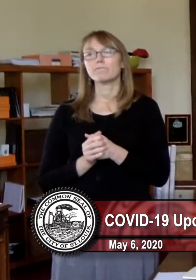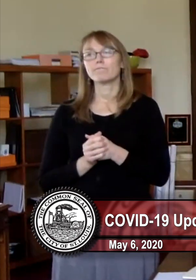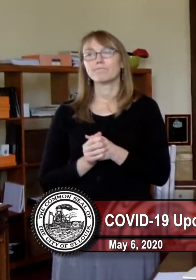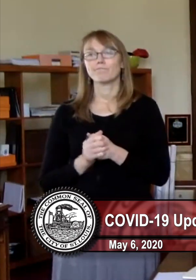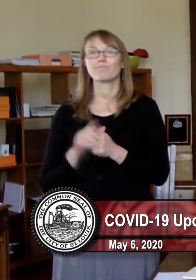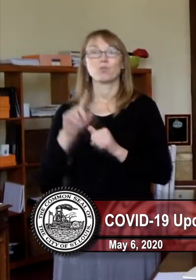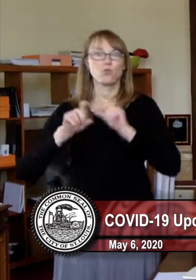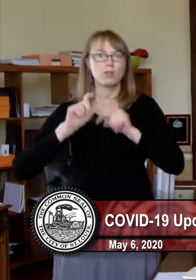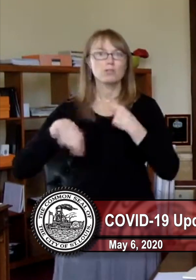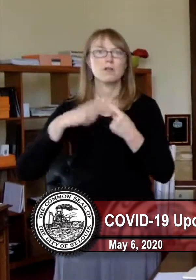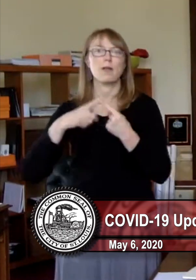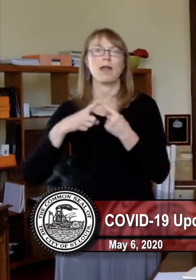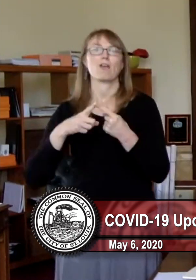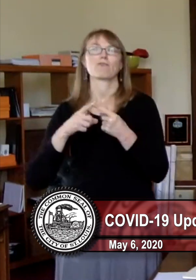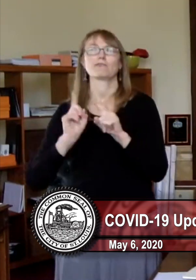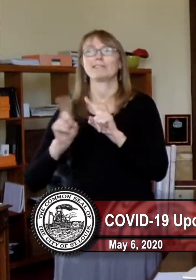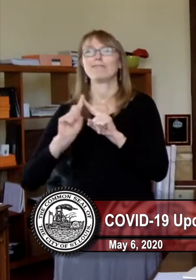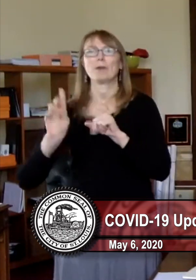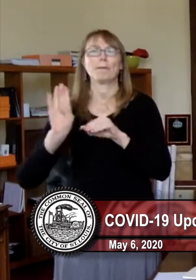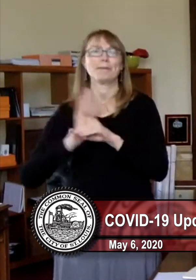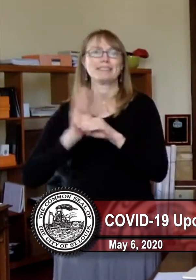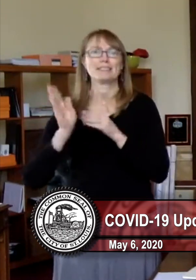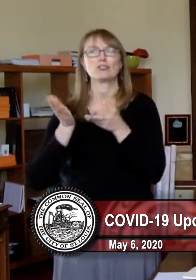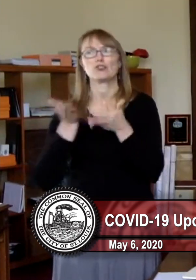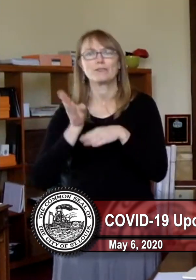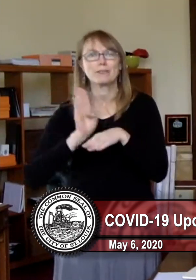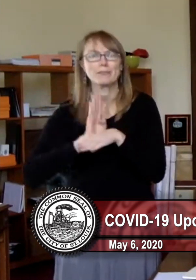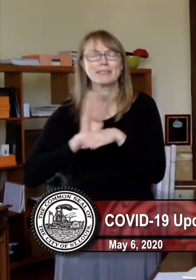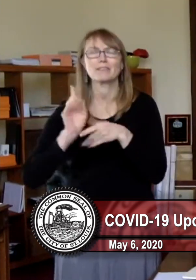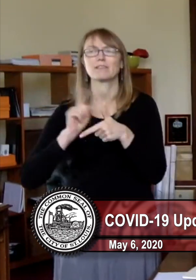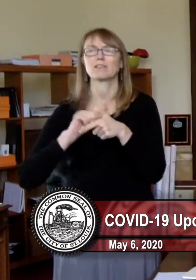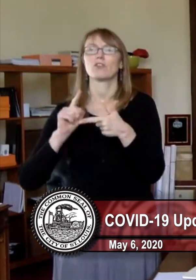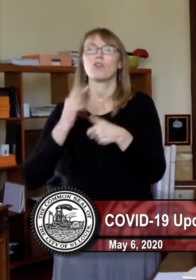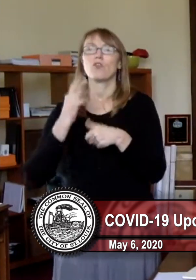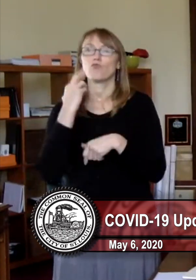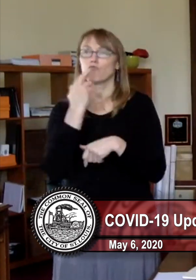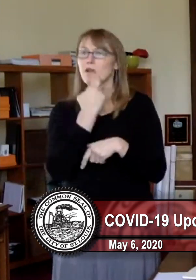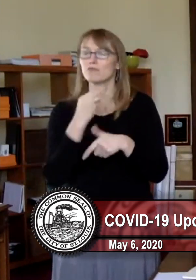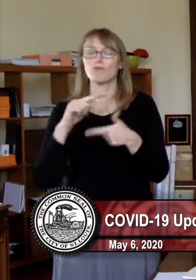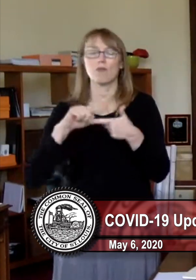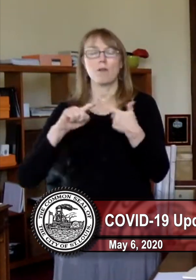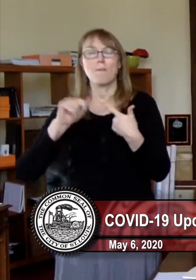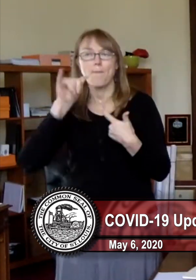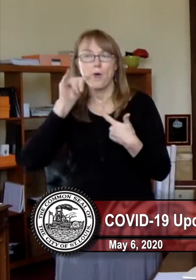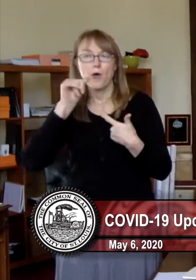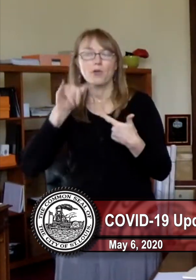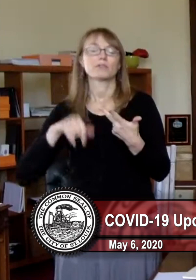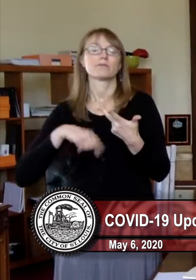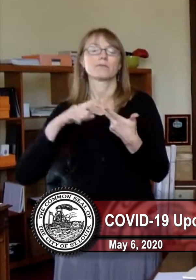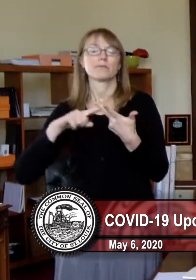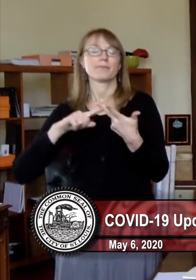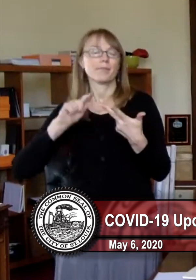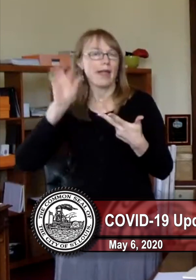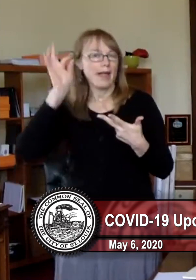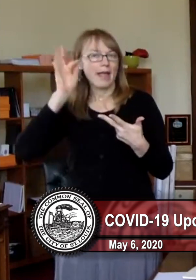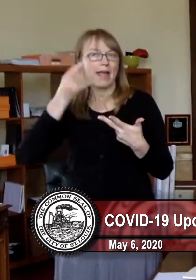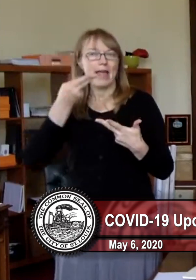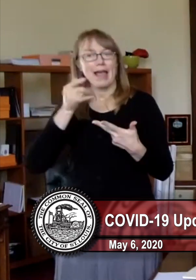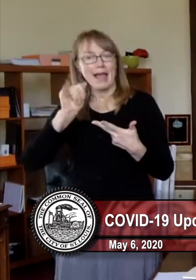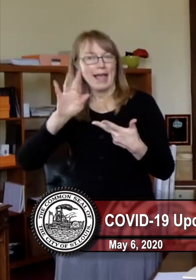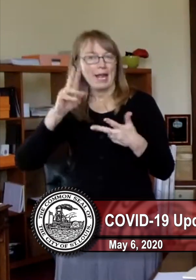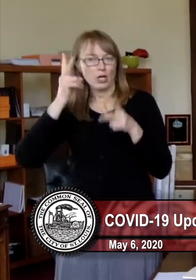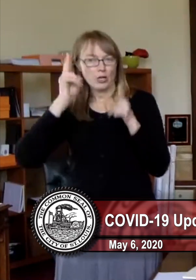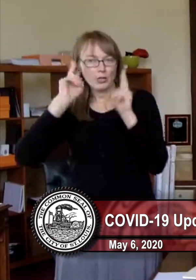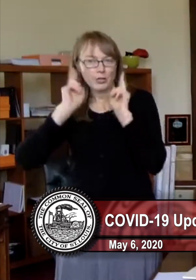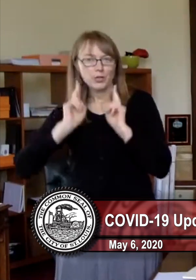bars, restaurants, massage parlors, hair, nails. When can those sorts of businesses expect